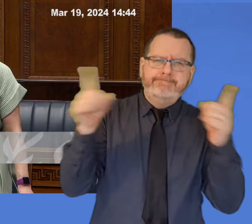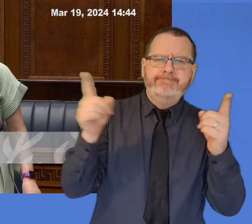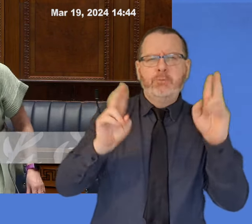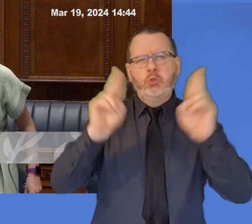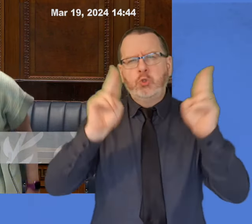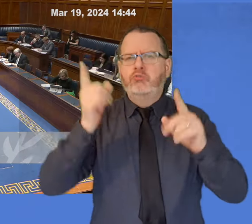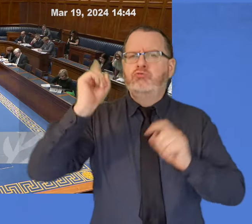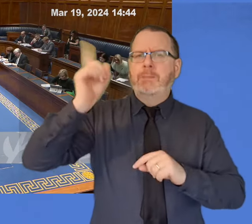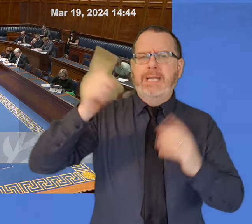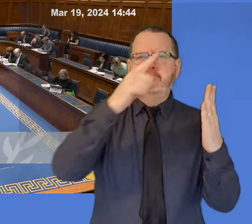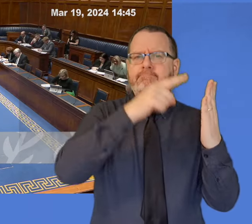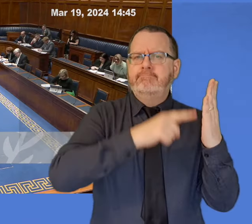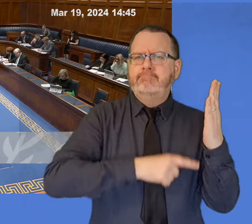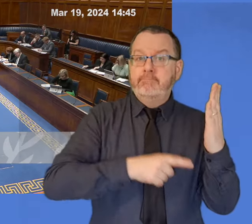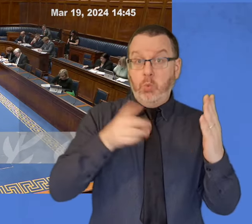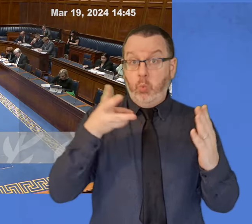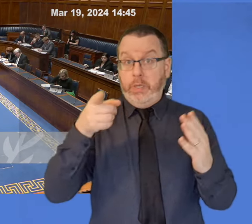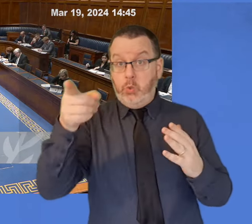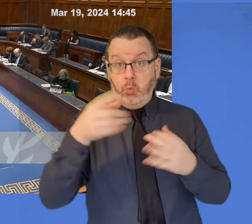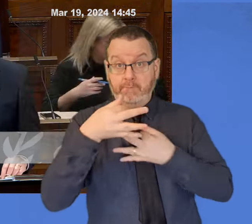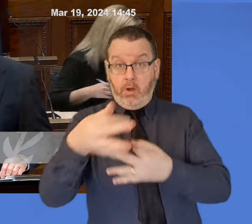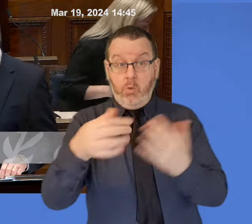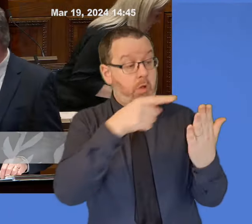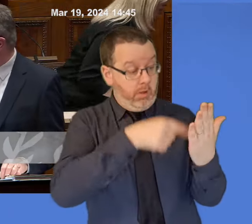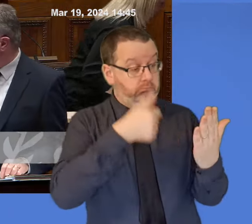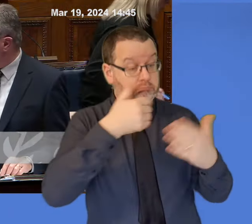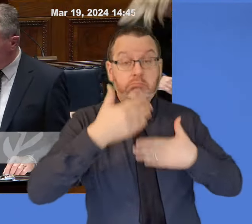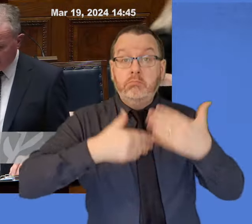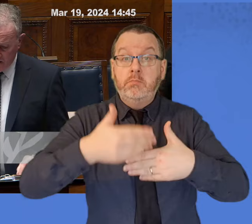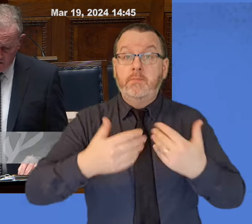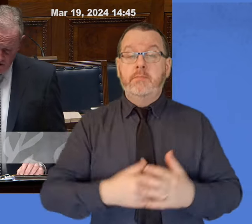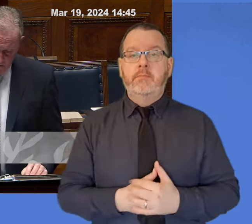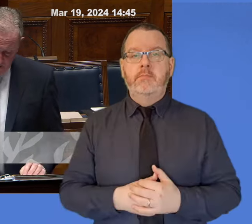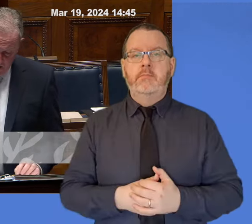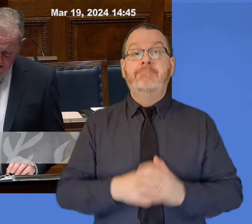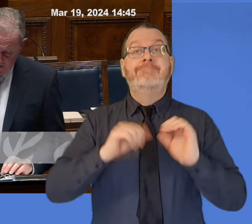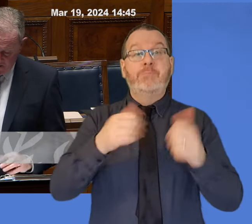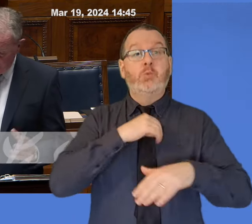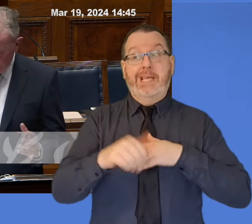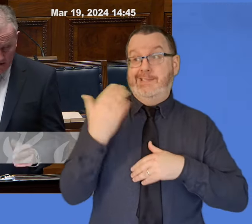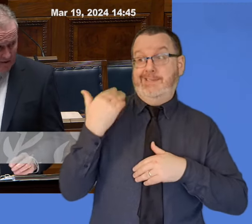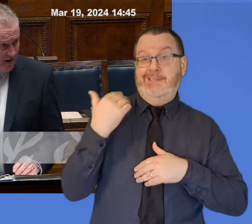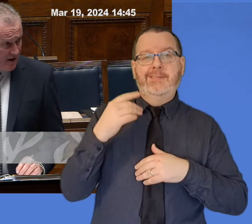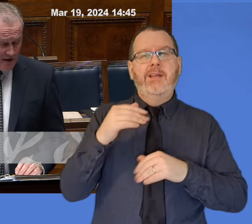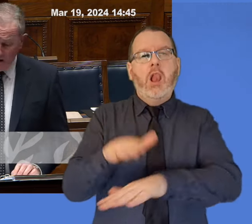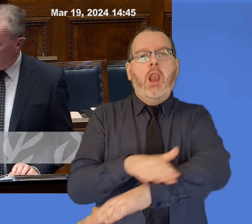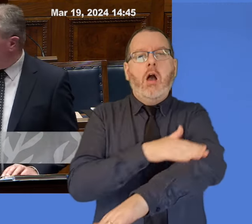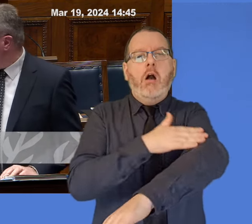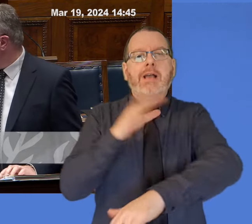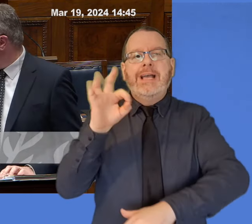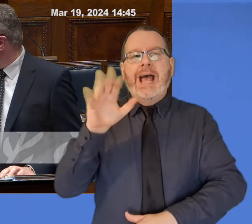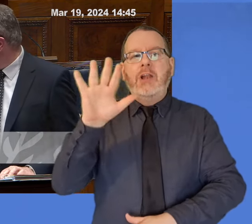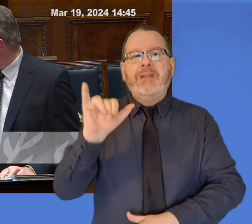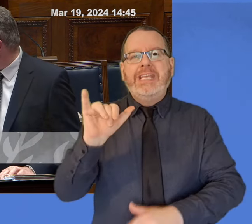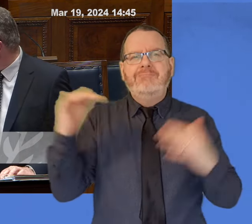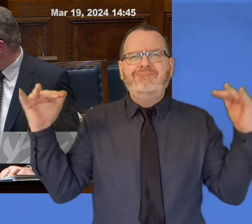forward? Sure. So very happy to speak today at the event involving the credit unions up in the Long Gallery, and they've played a very vital